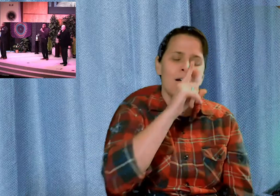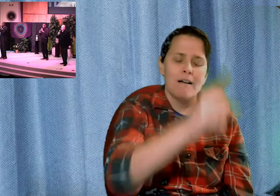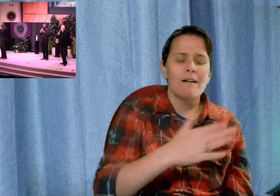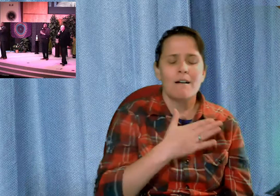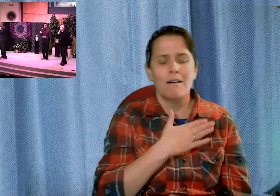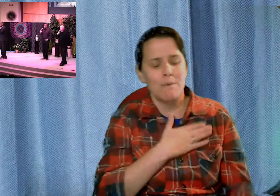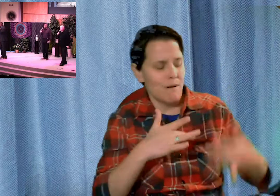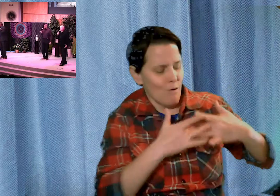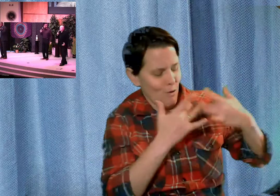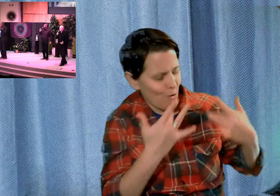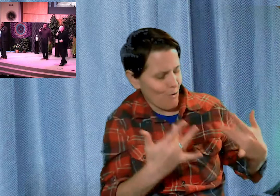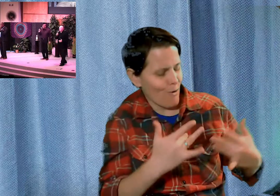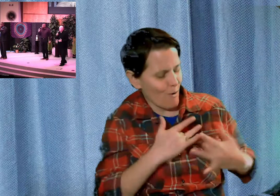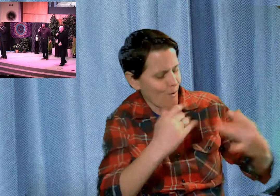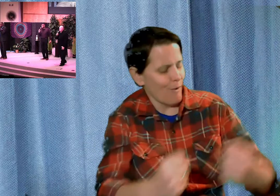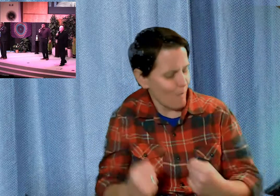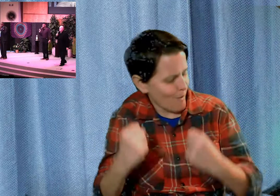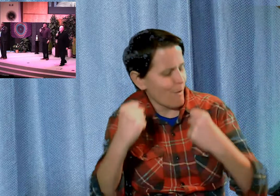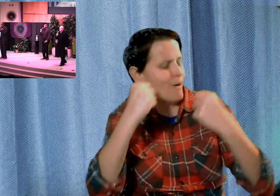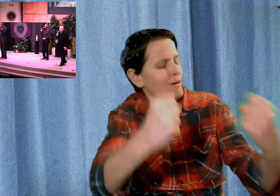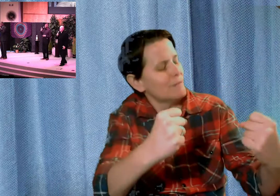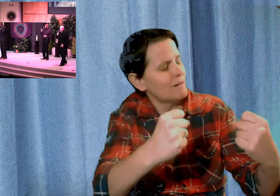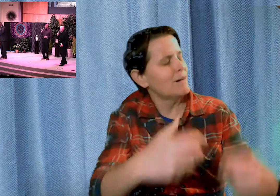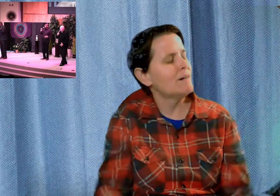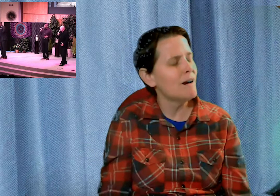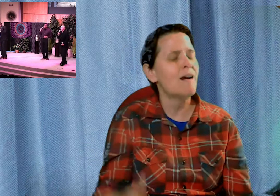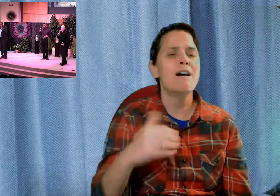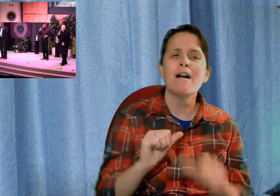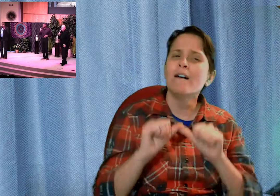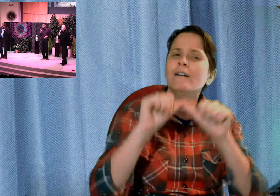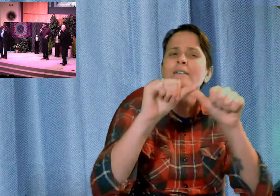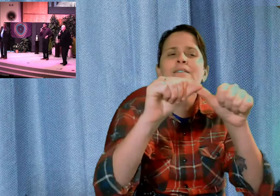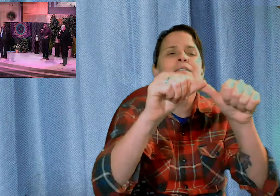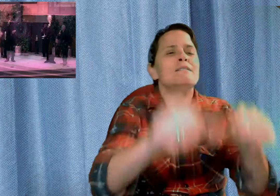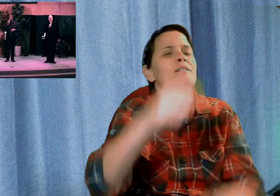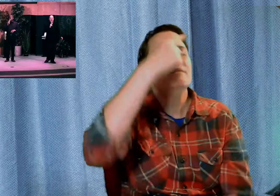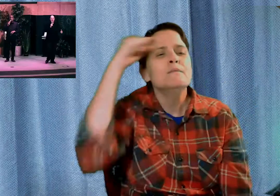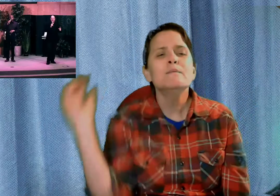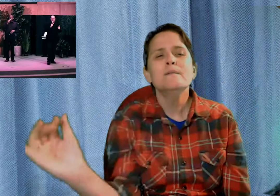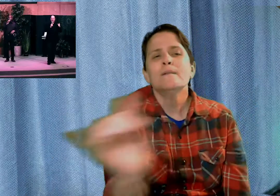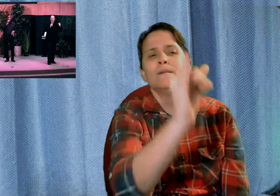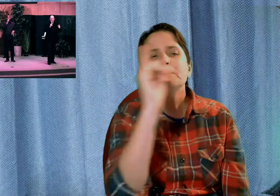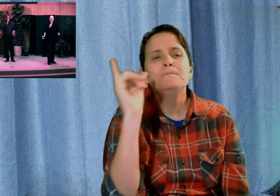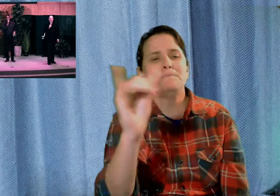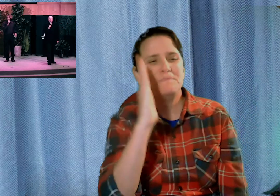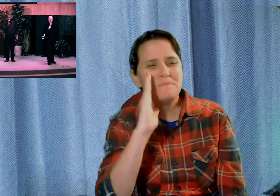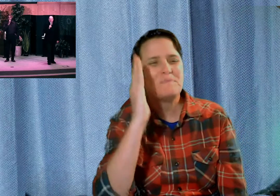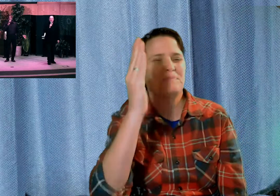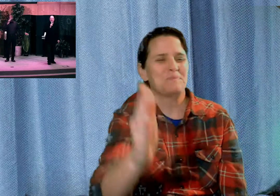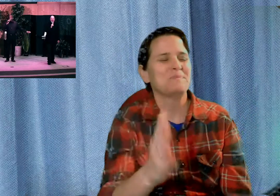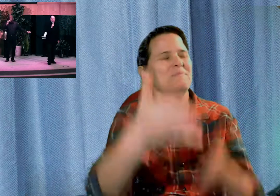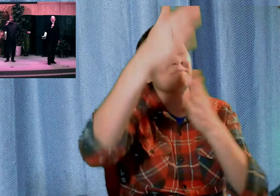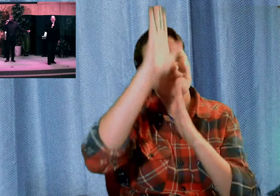is the strength of my heart. I know it's gonna be, and we'll see so forever. Say that